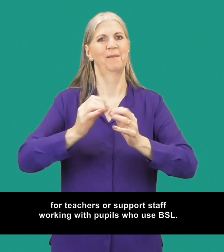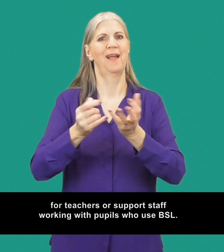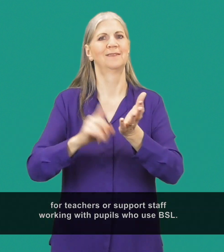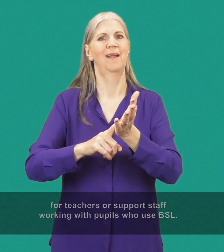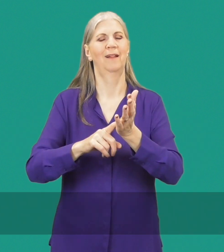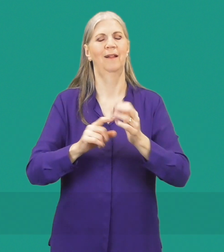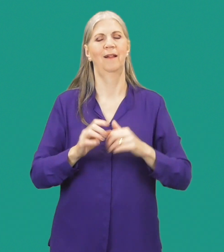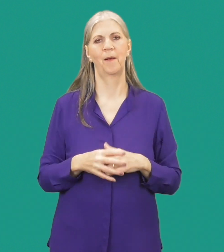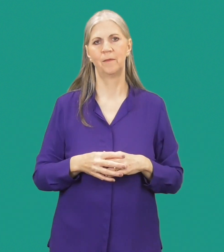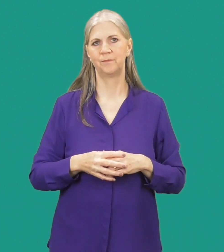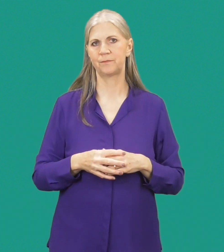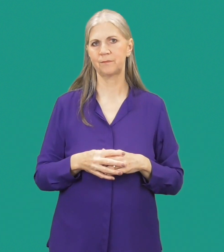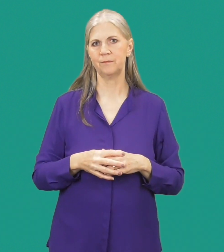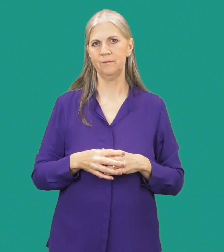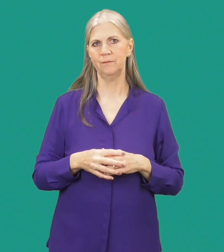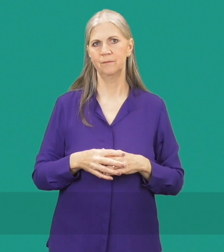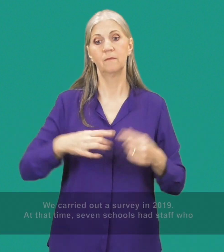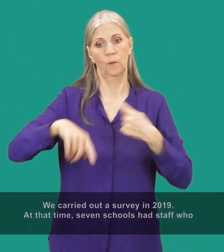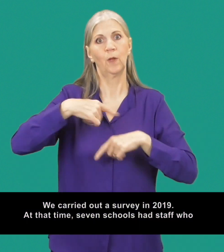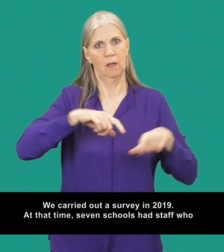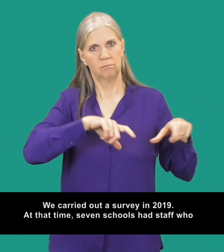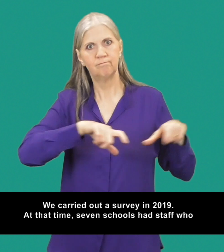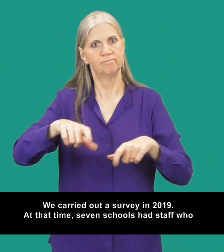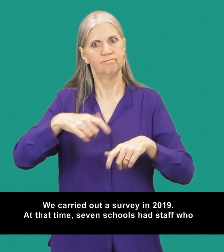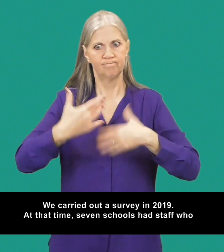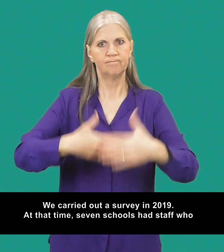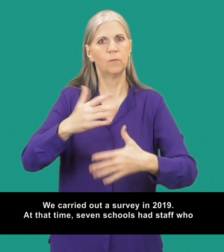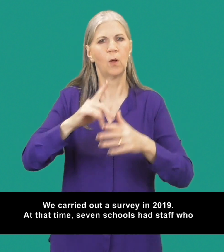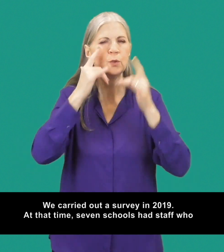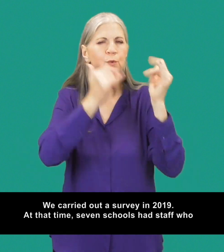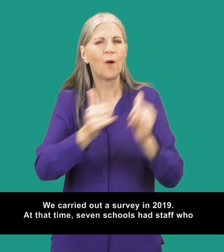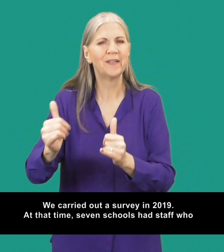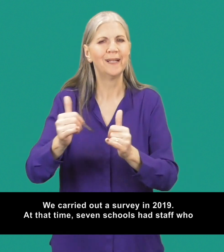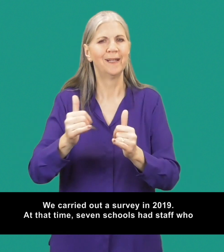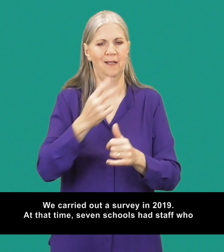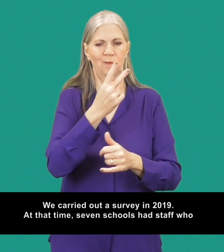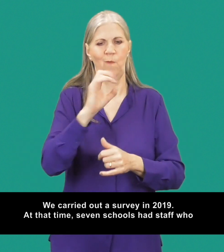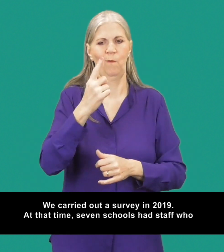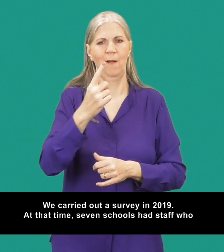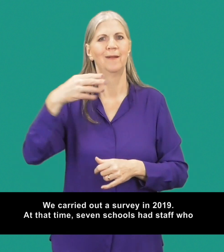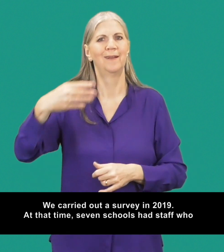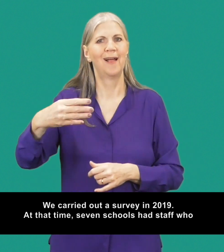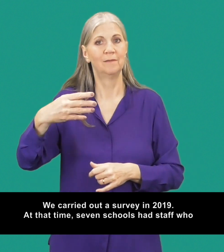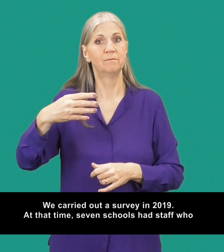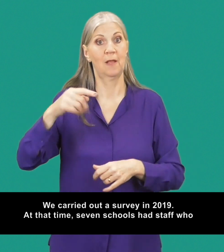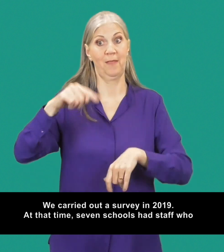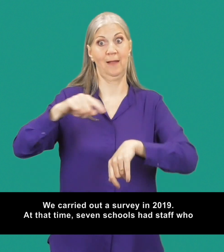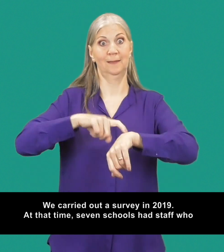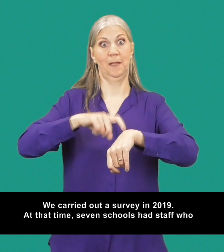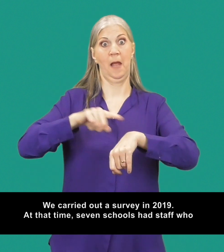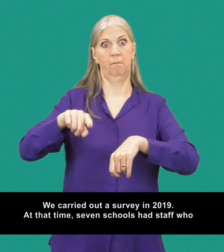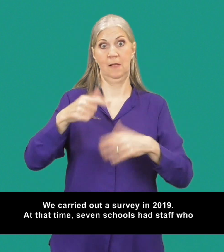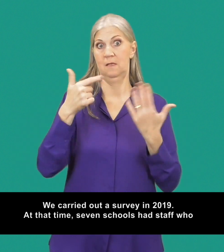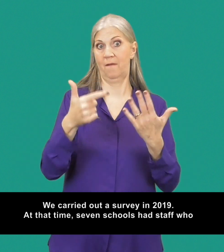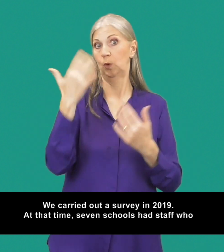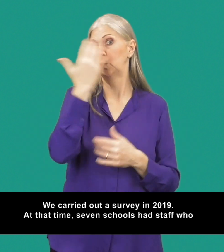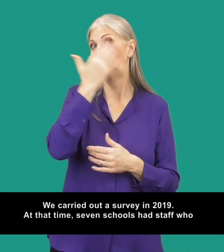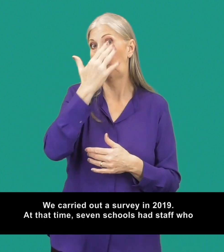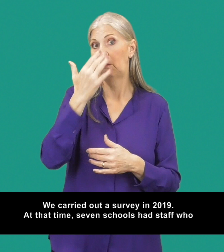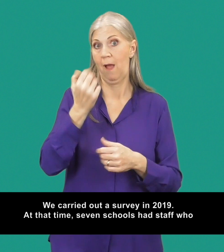We carried out a survey in 2019. At that time, 7 schools had staff who held the Level